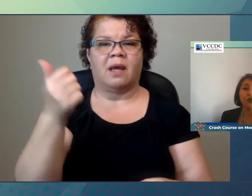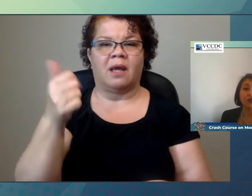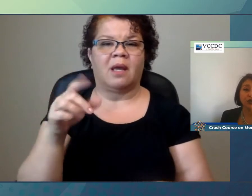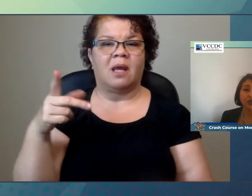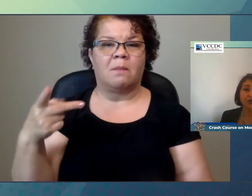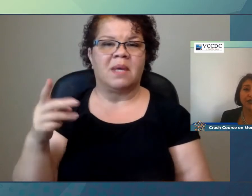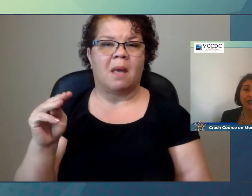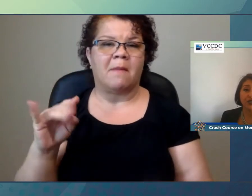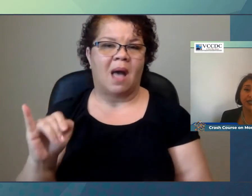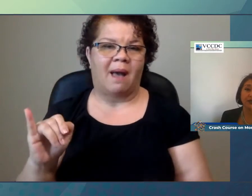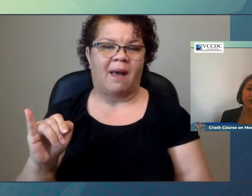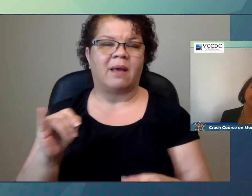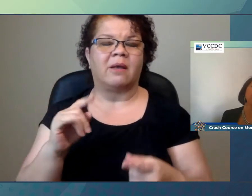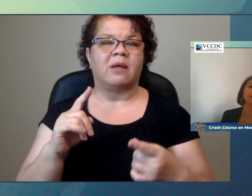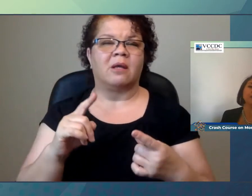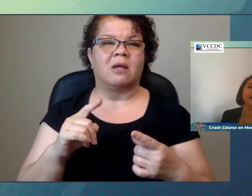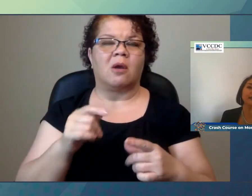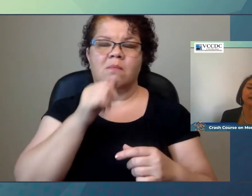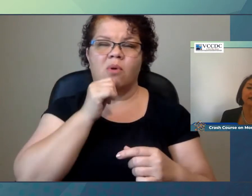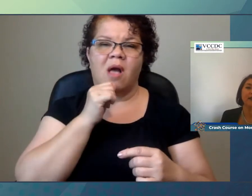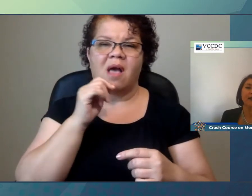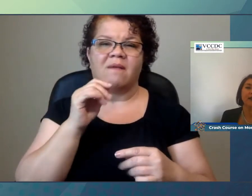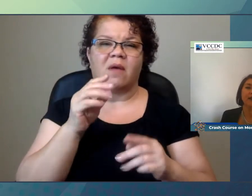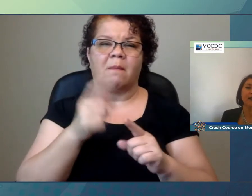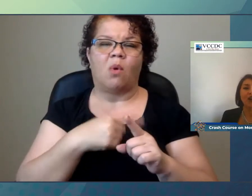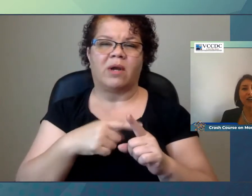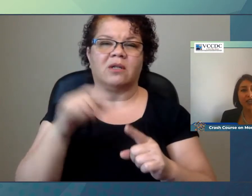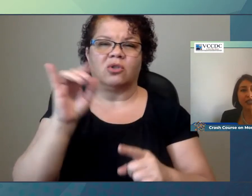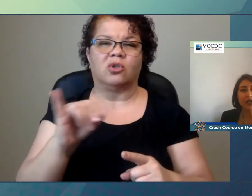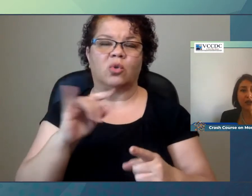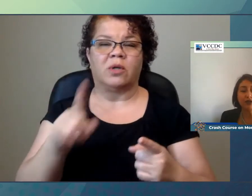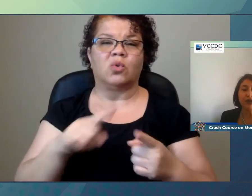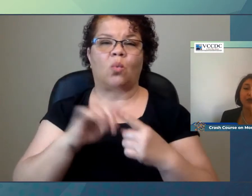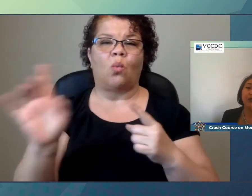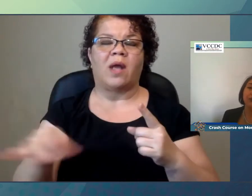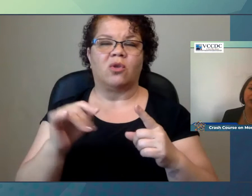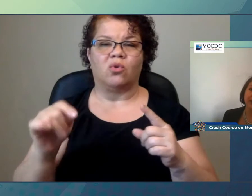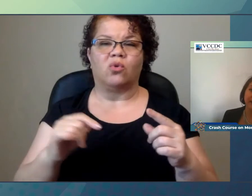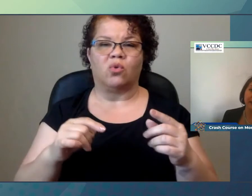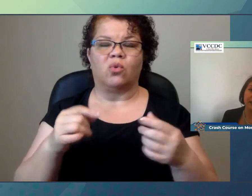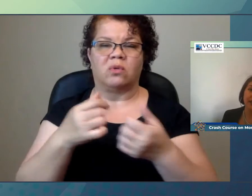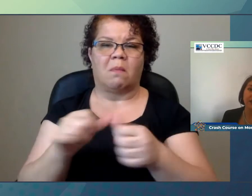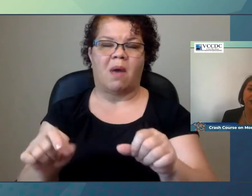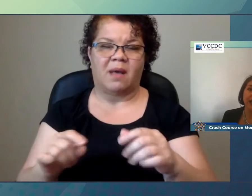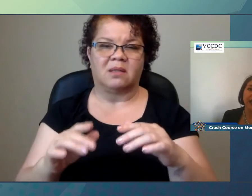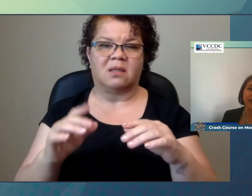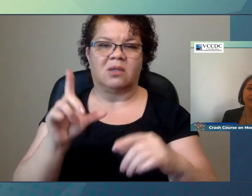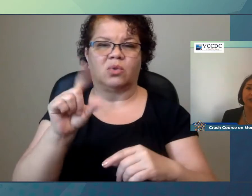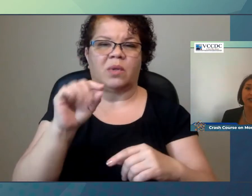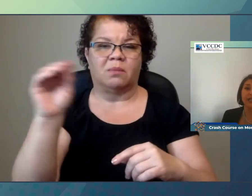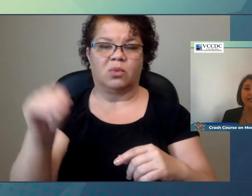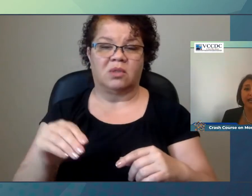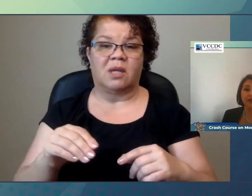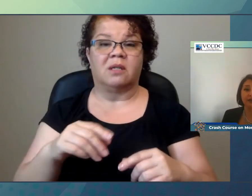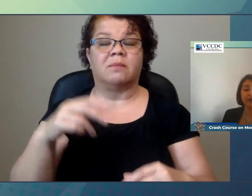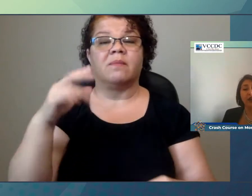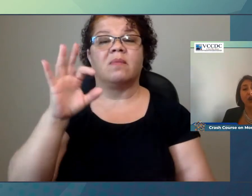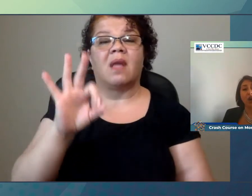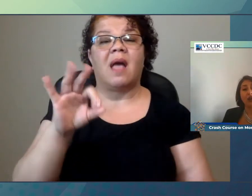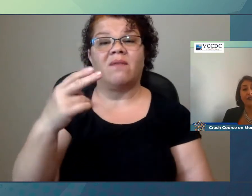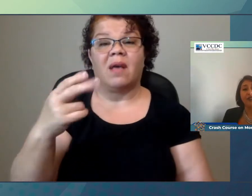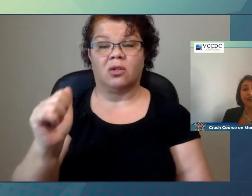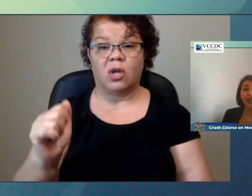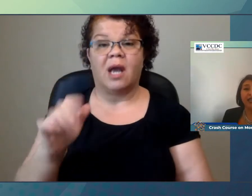insurance once you reach that 20%. On an FHA loan, you can put as little as 3.5%